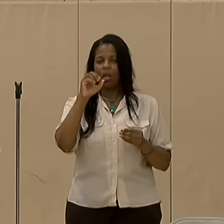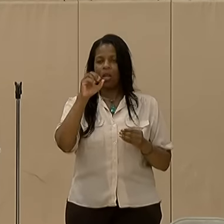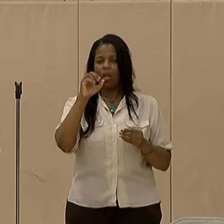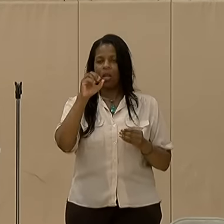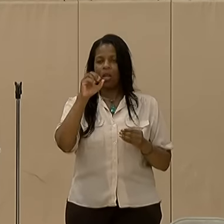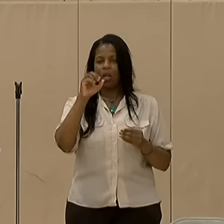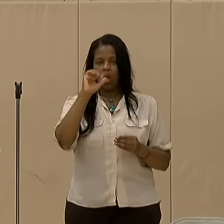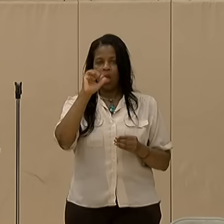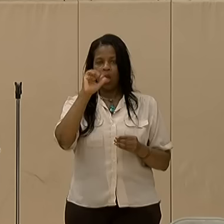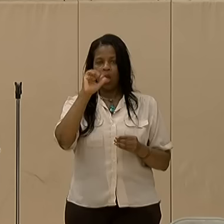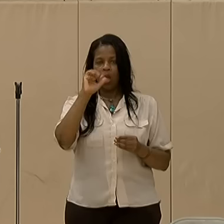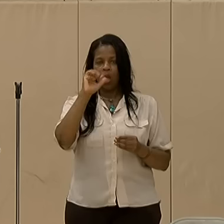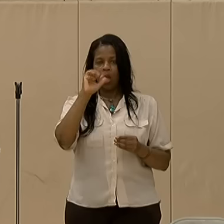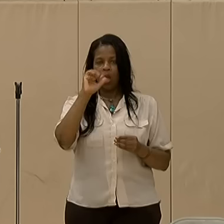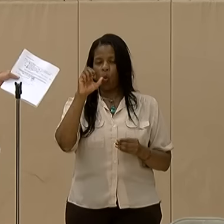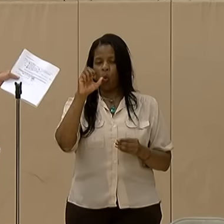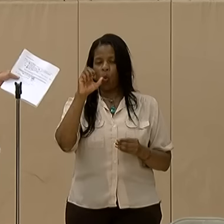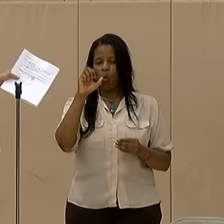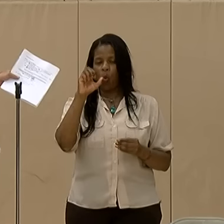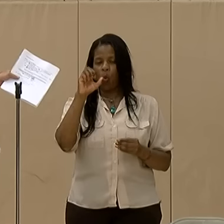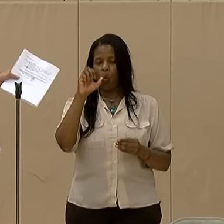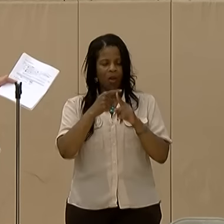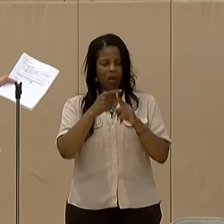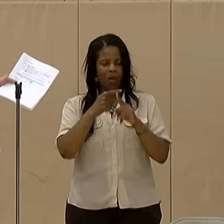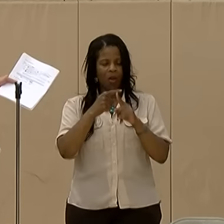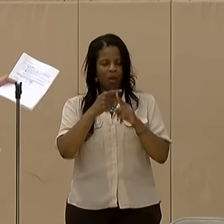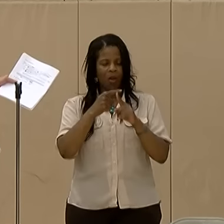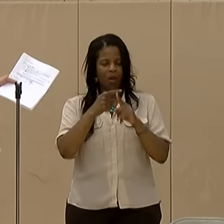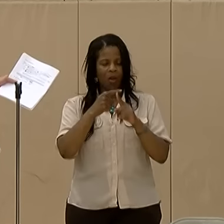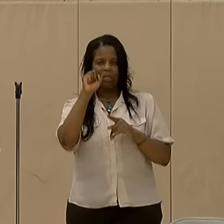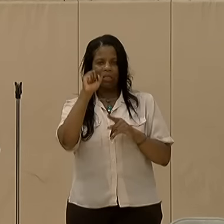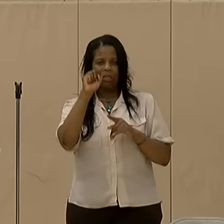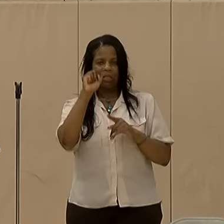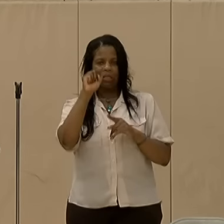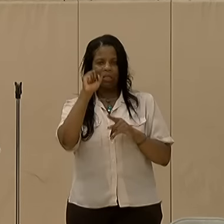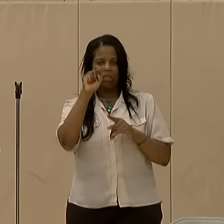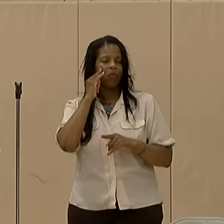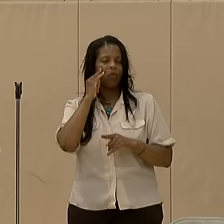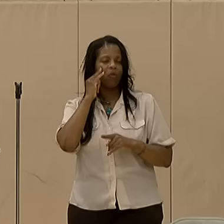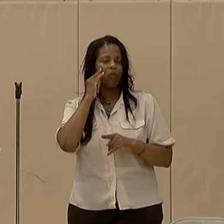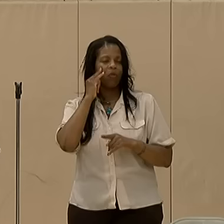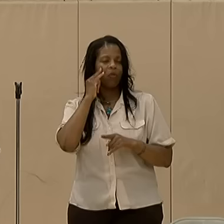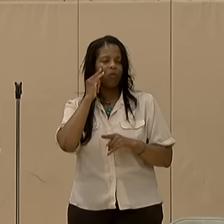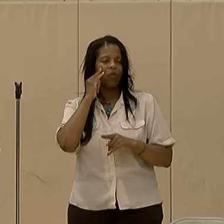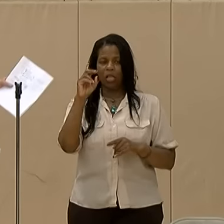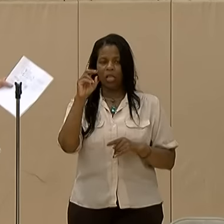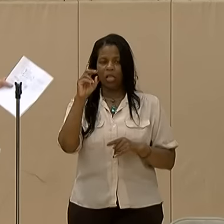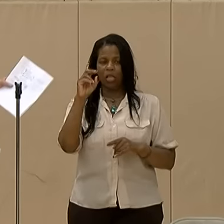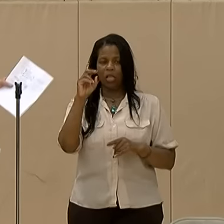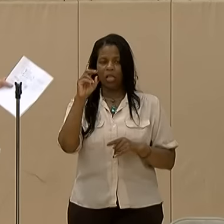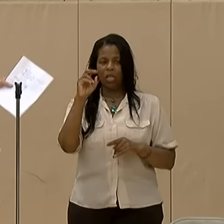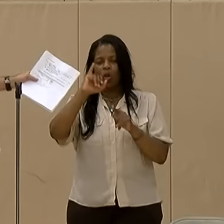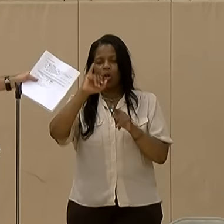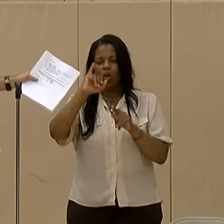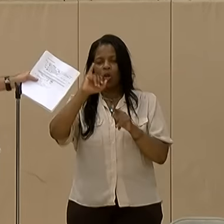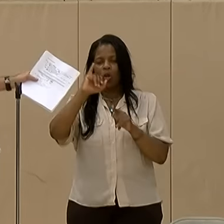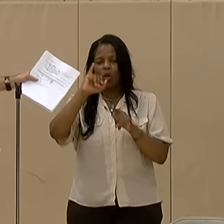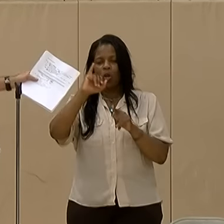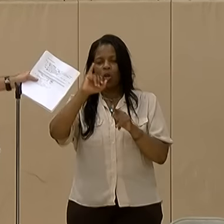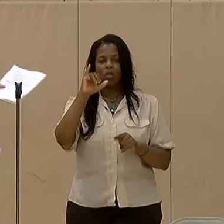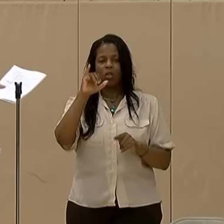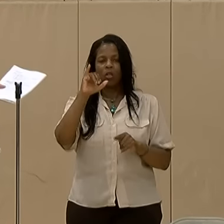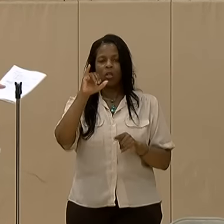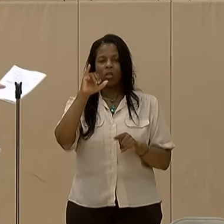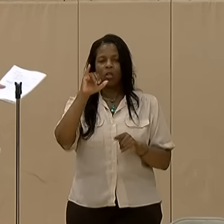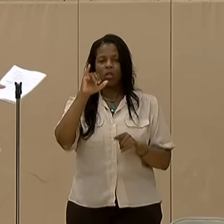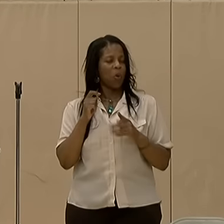Cal Rossi from SoCal Edison is here. We've also got Jessica Befero from the American Red Cross is here, and I'm going to ask them